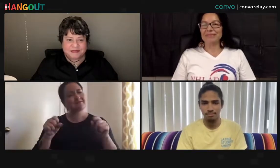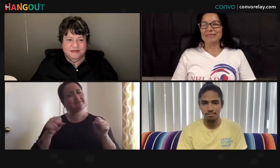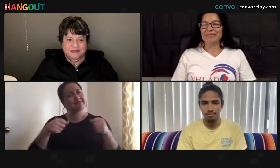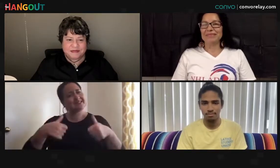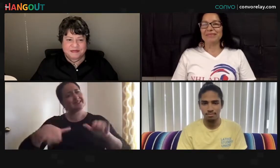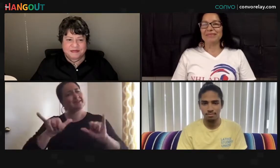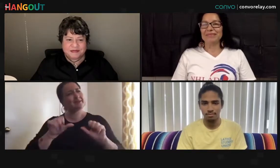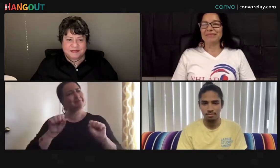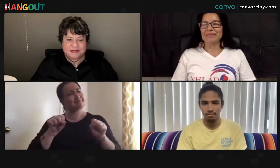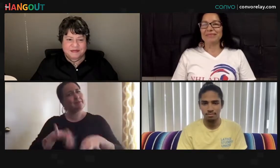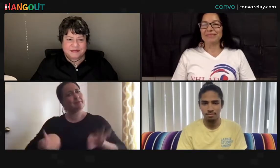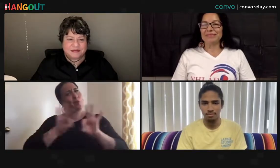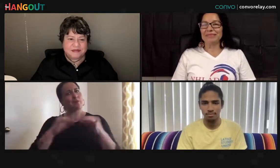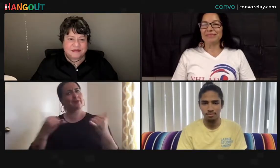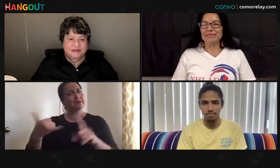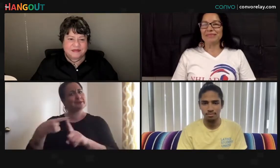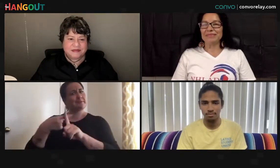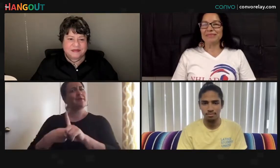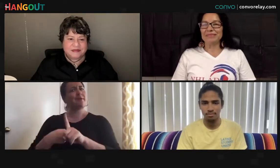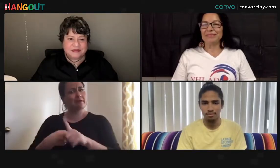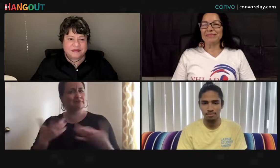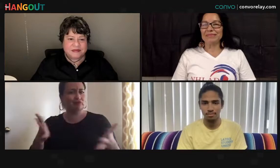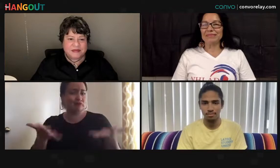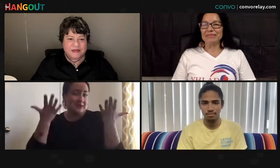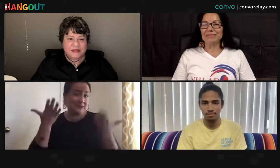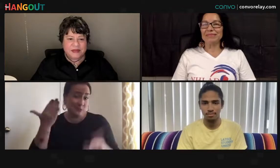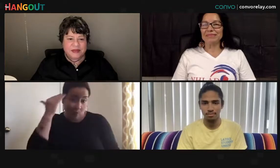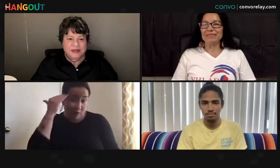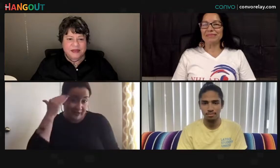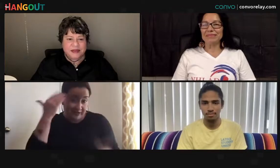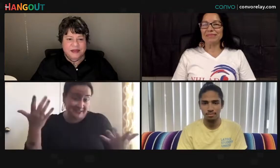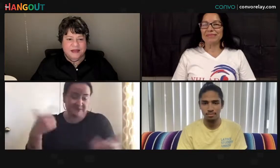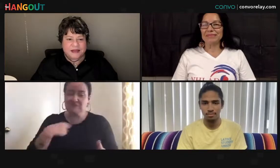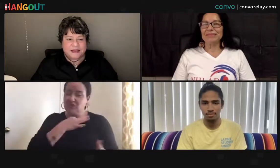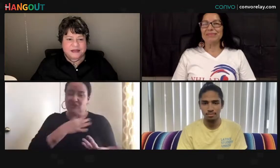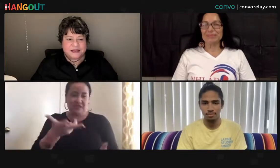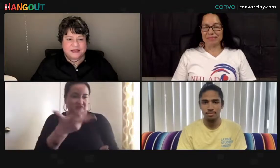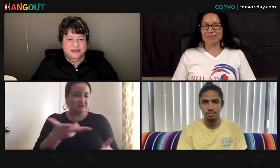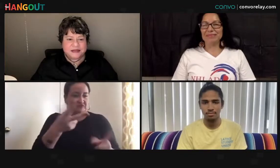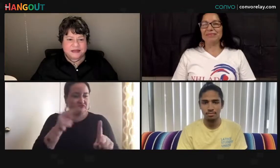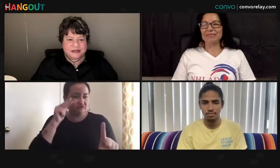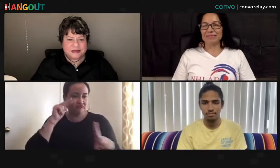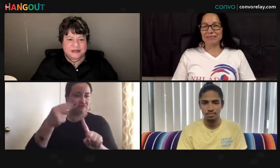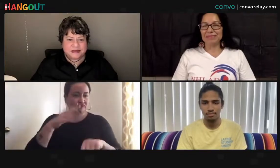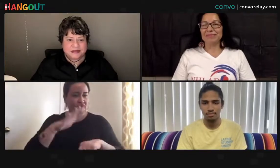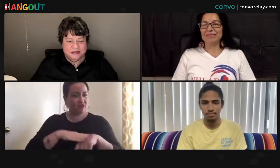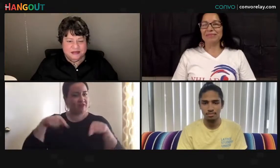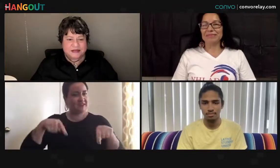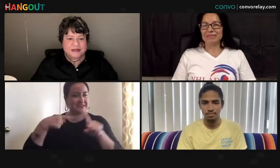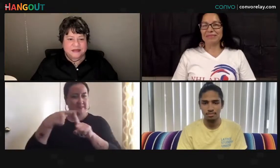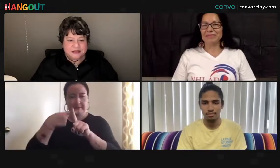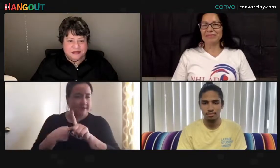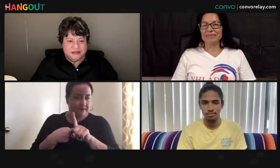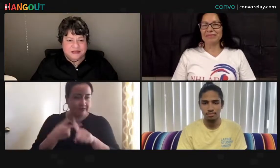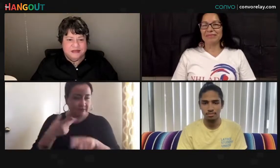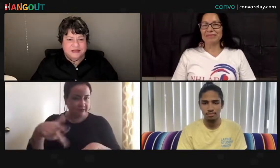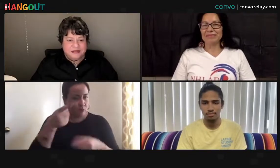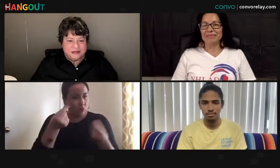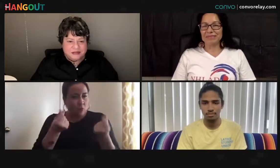through October 15th. And it is very important this month to raise awareness. And I'd be curious to get your perspective